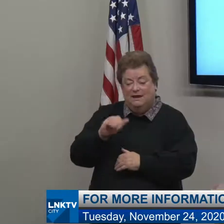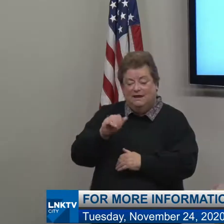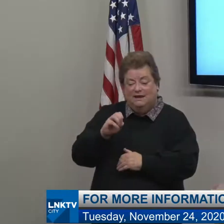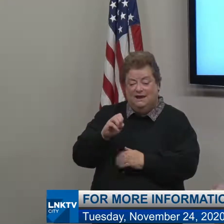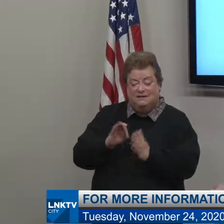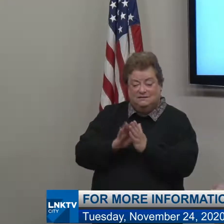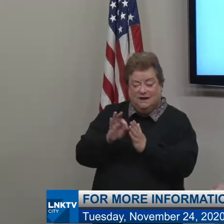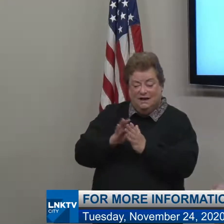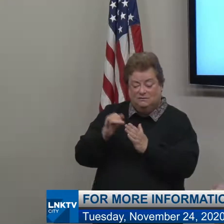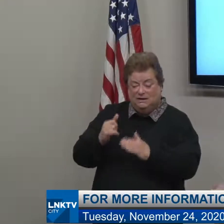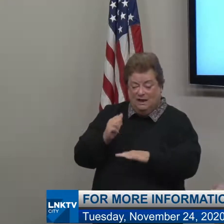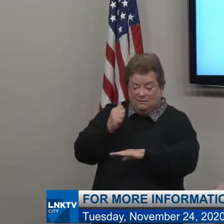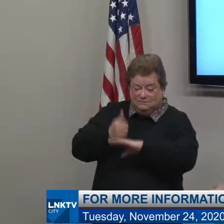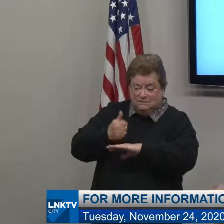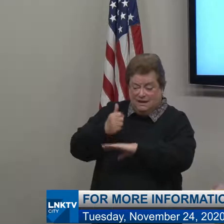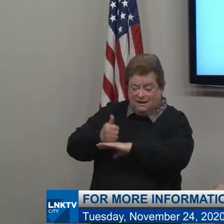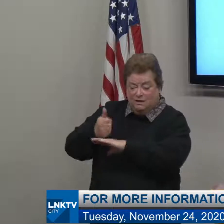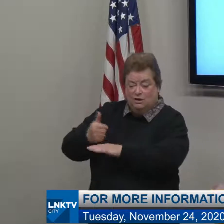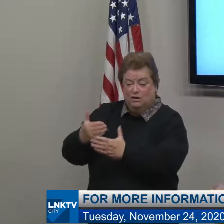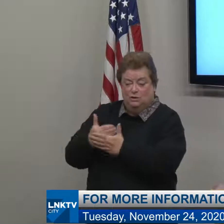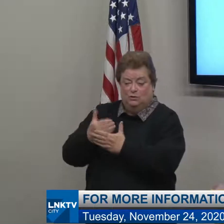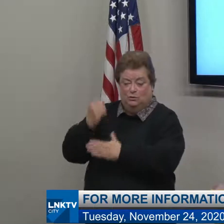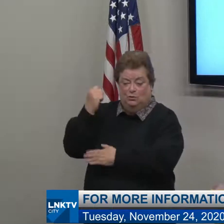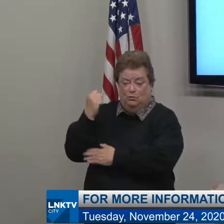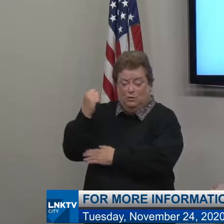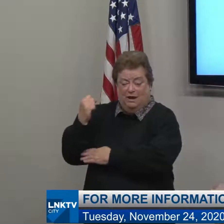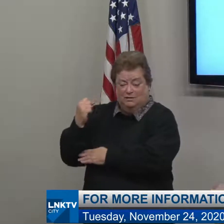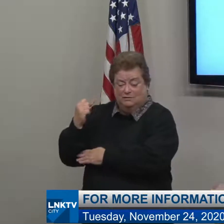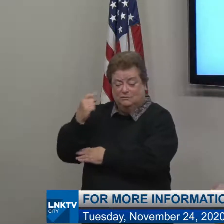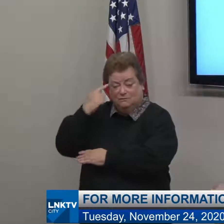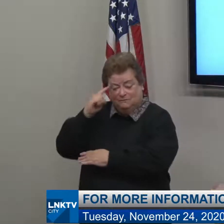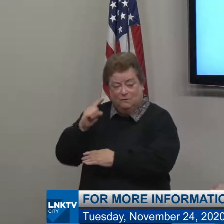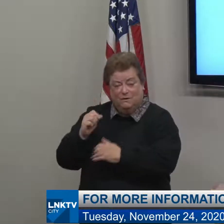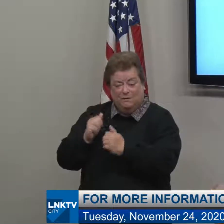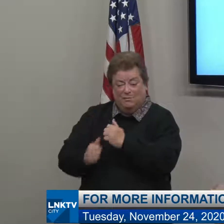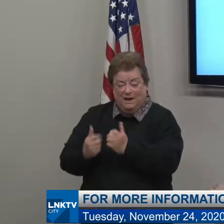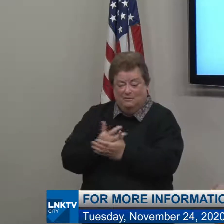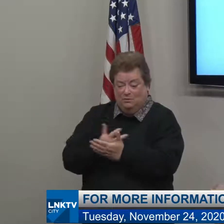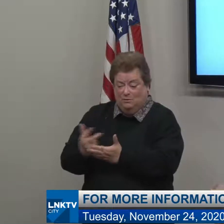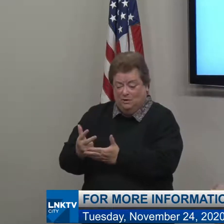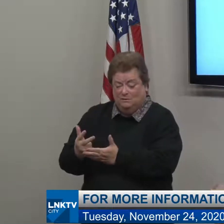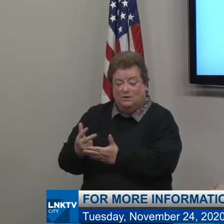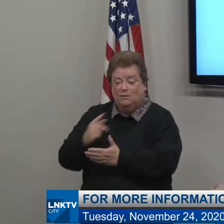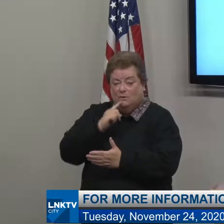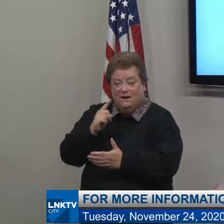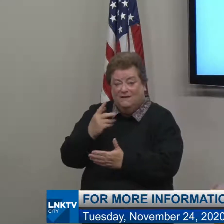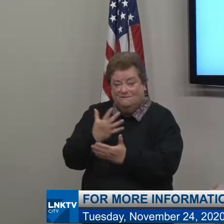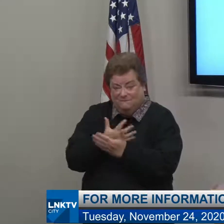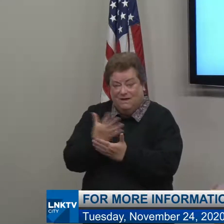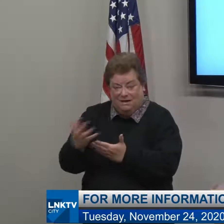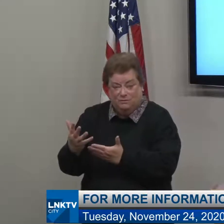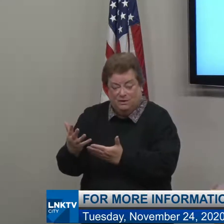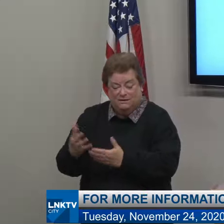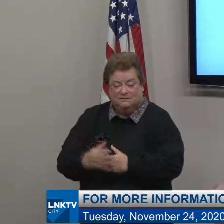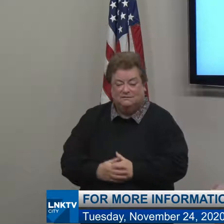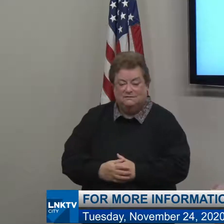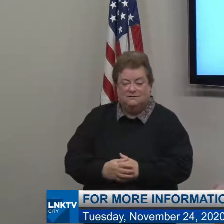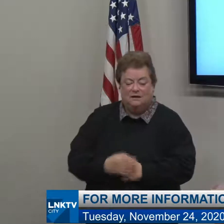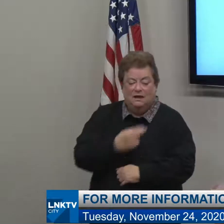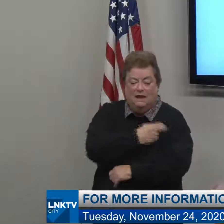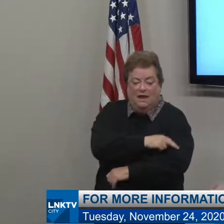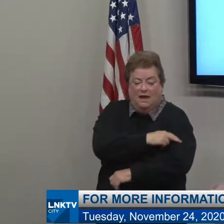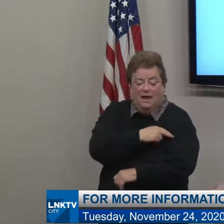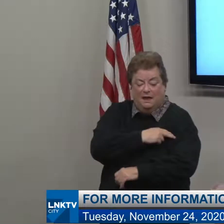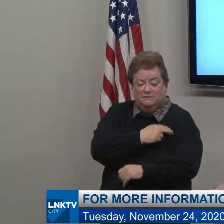new records each week that's true for the past 3 weeks, it's also true for the past 5 weeks. Our hospital system